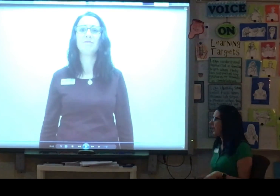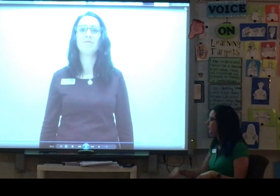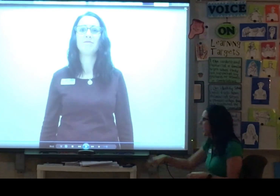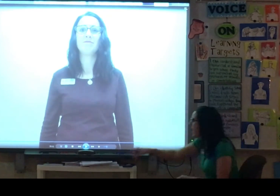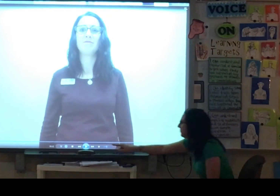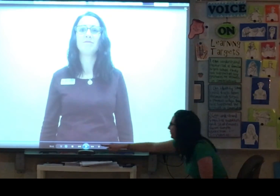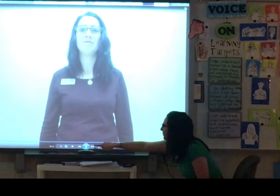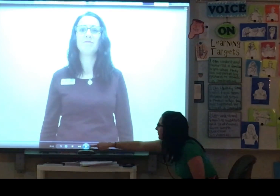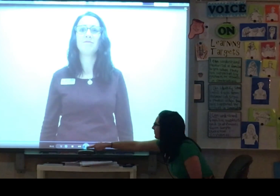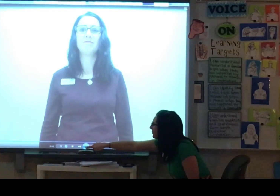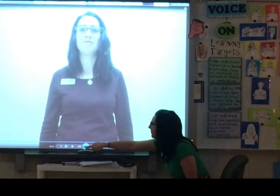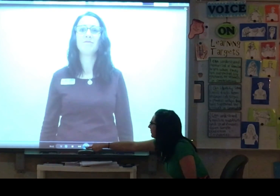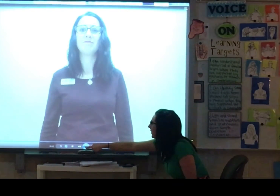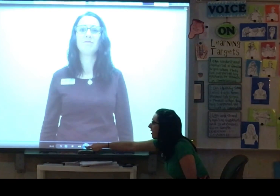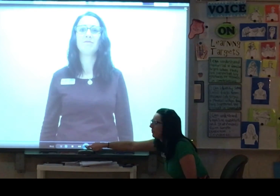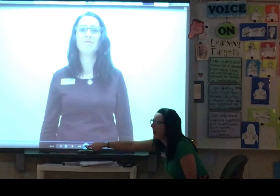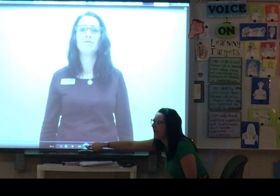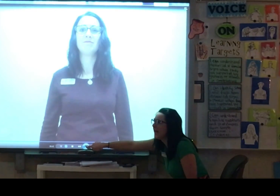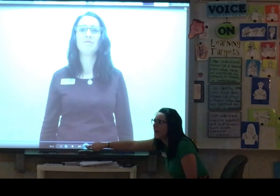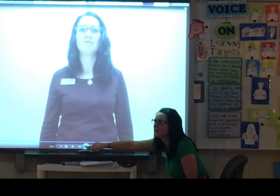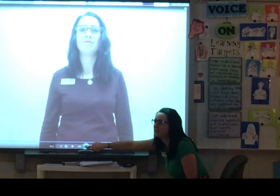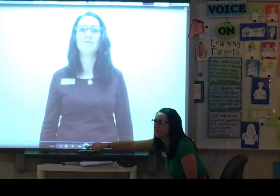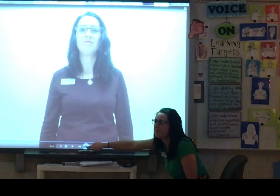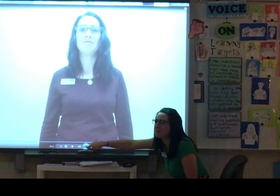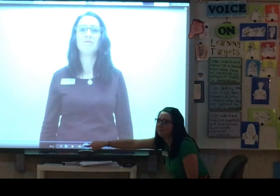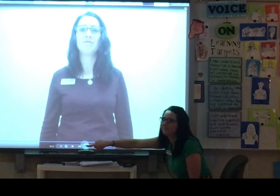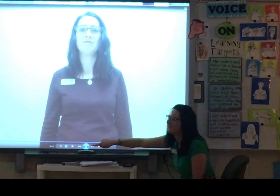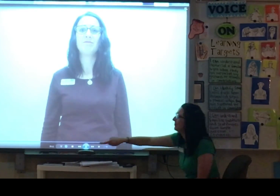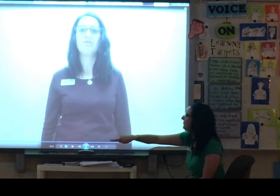But, okay. Ready?